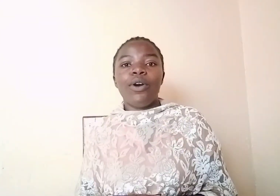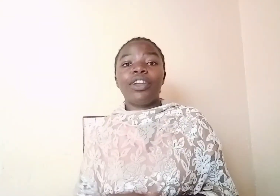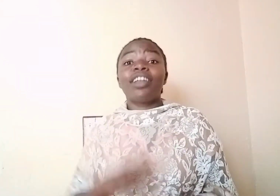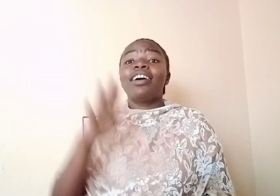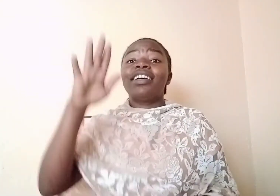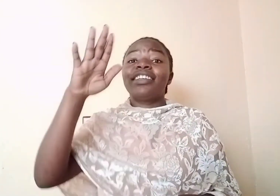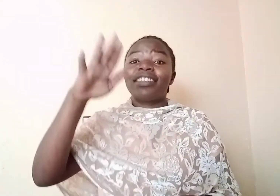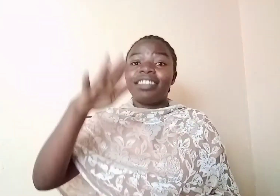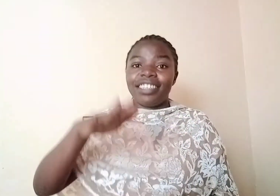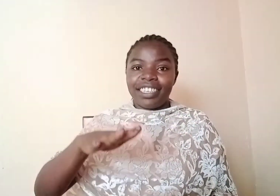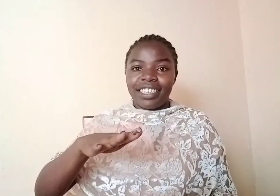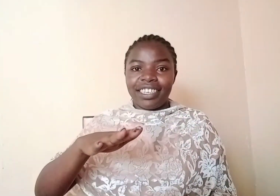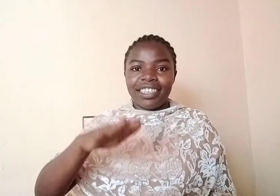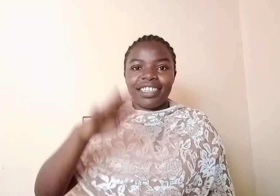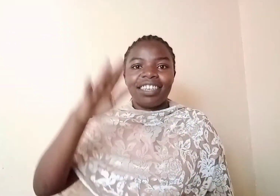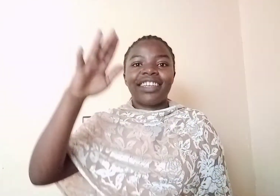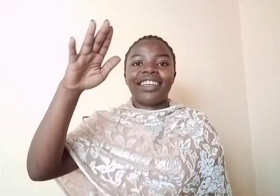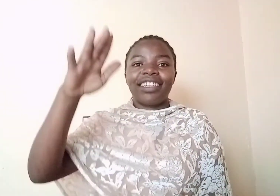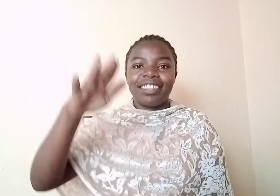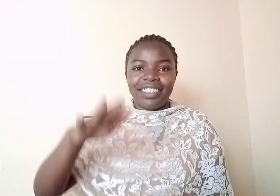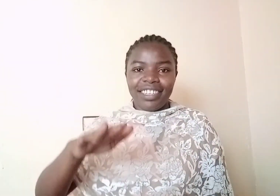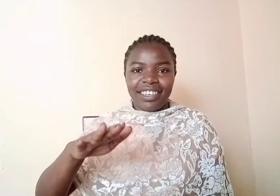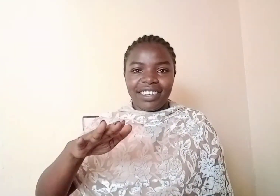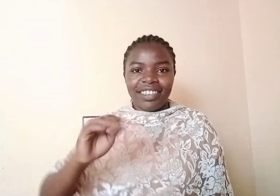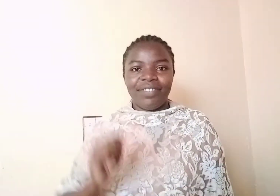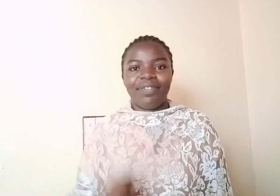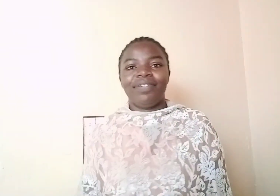or sit. Sit.